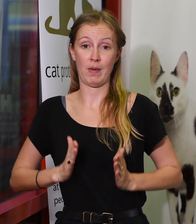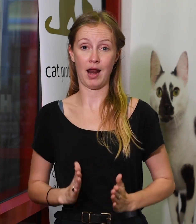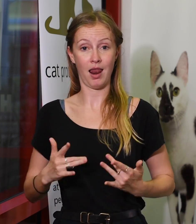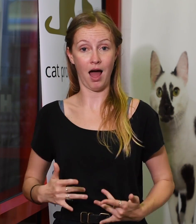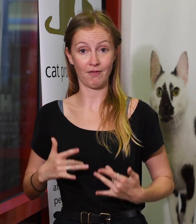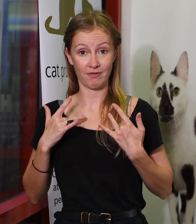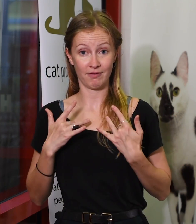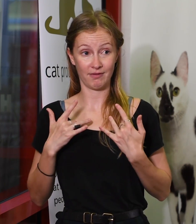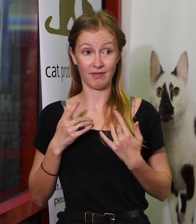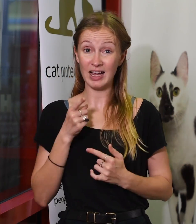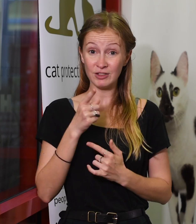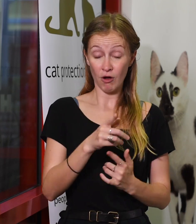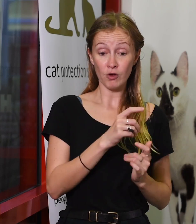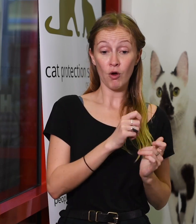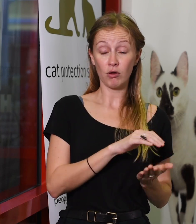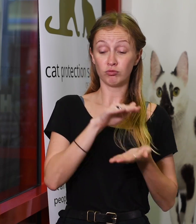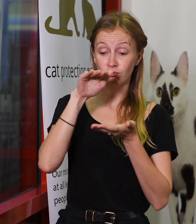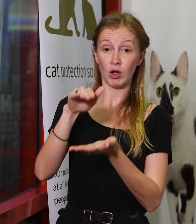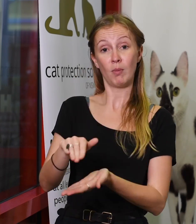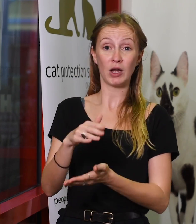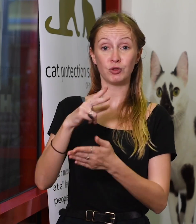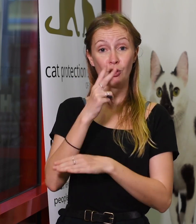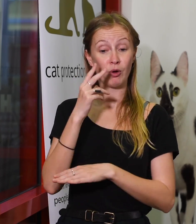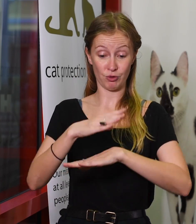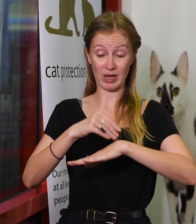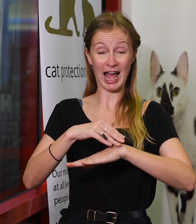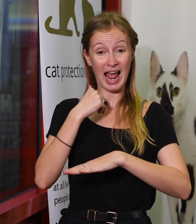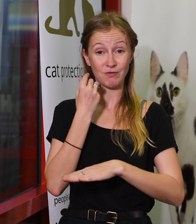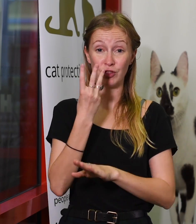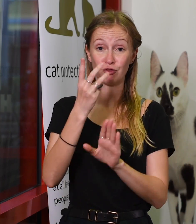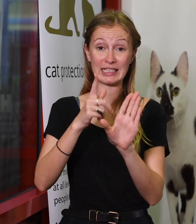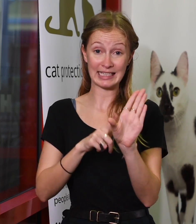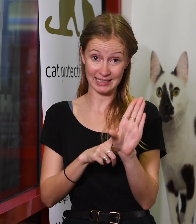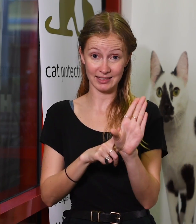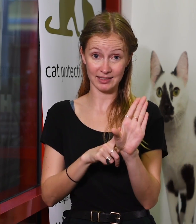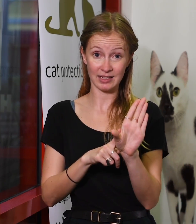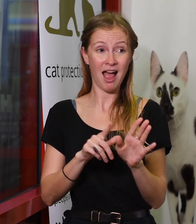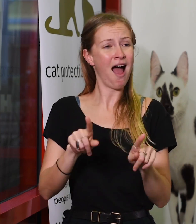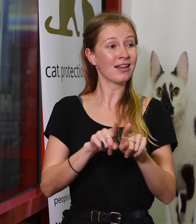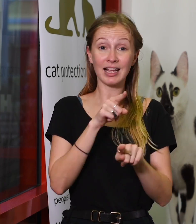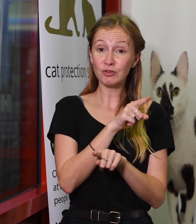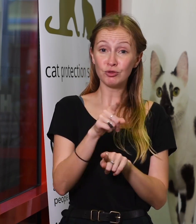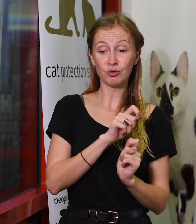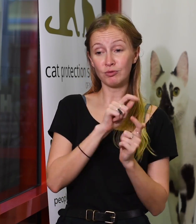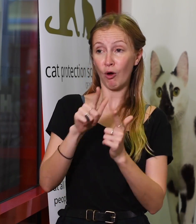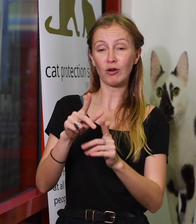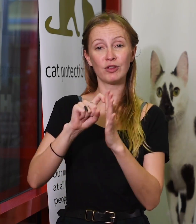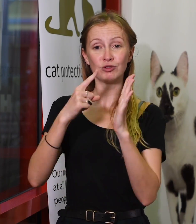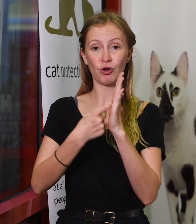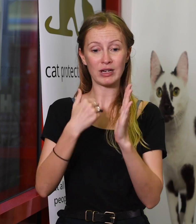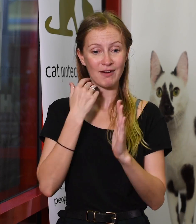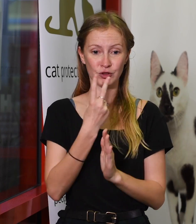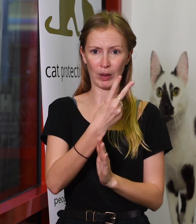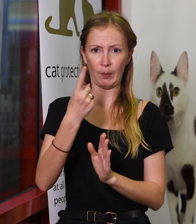you were only going to a vet with your cat every 3 years, that would be like going to the doctor every 21 years of your life, which would